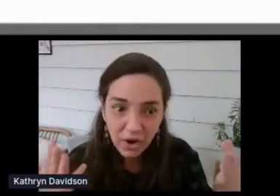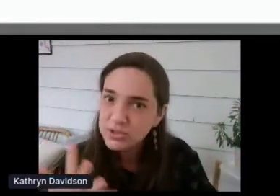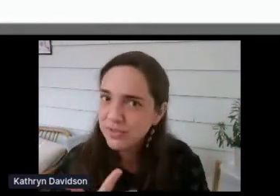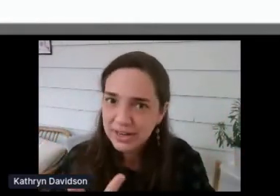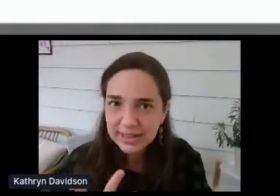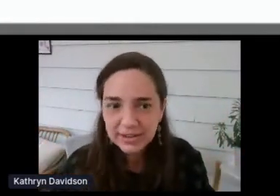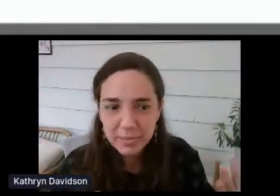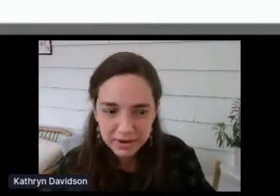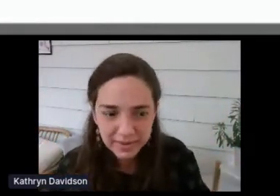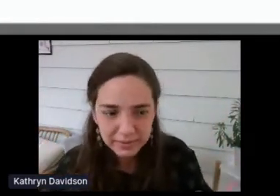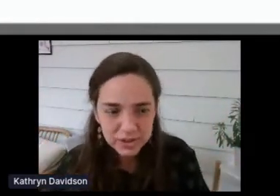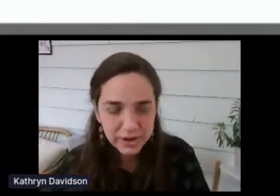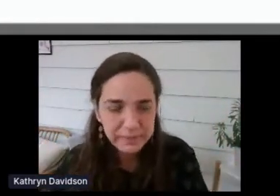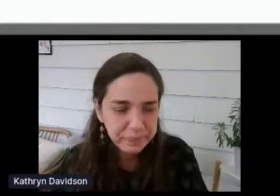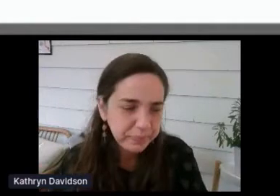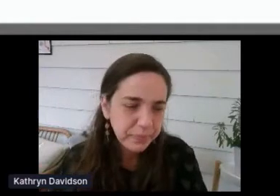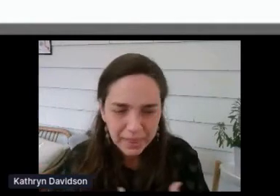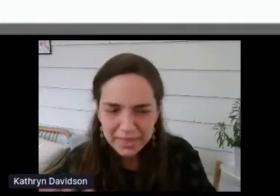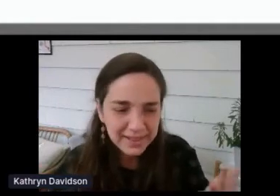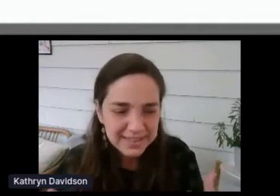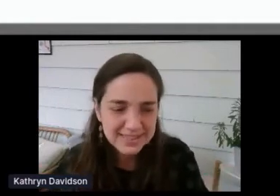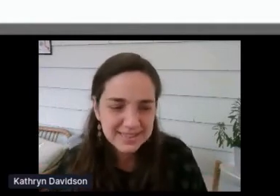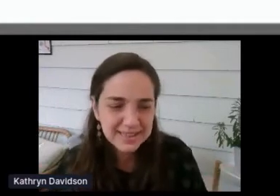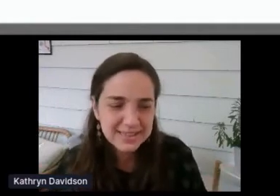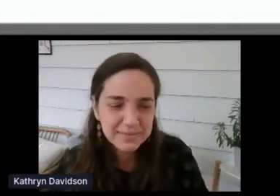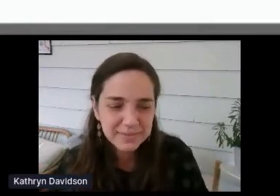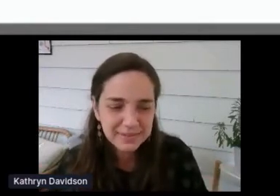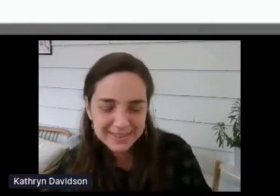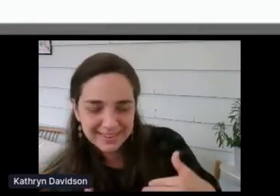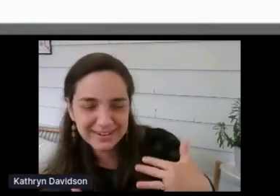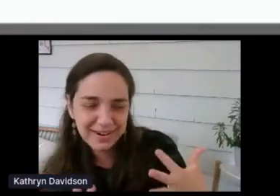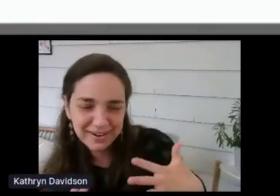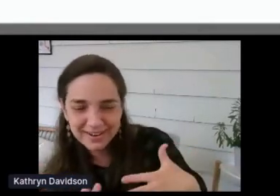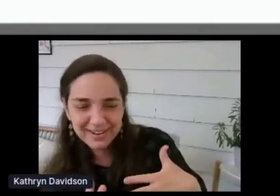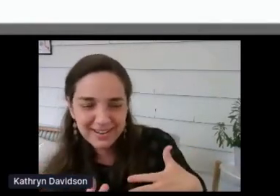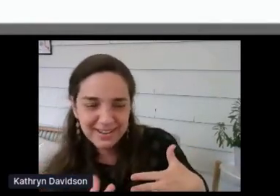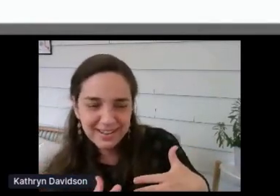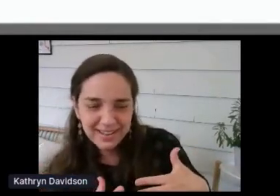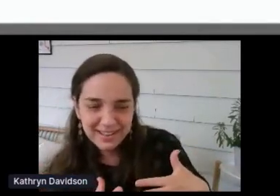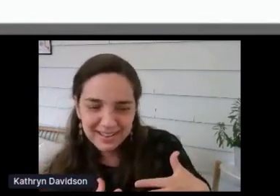components that are also very clearly part of language, right? I think